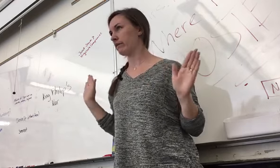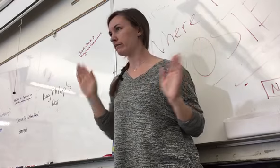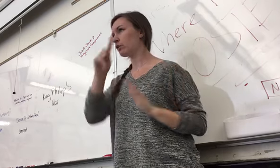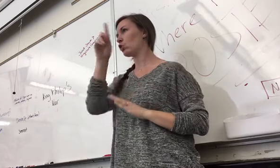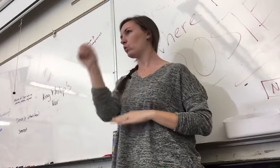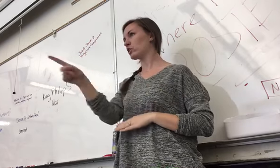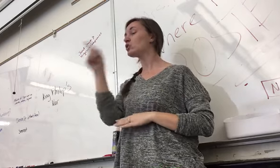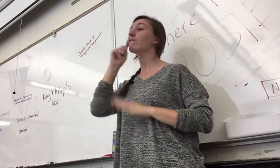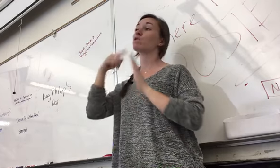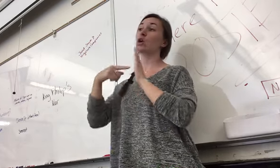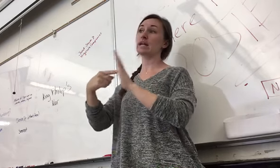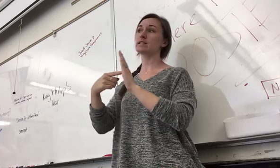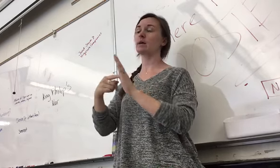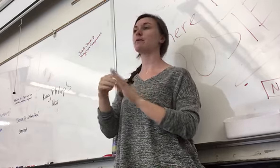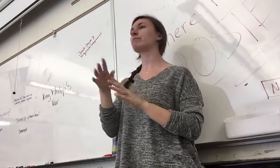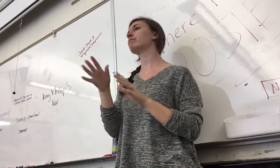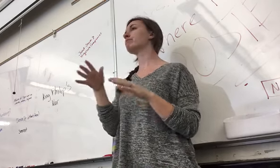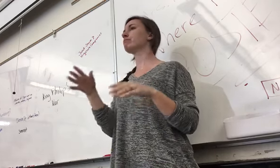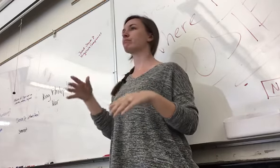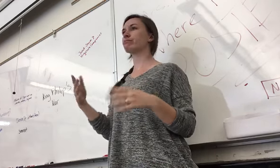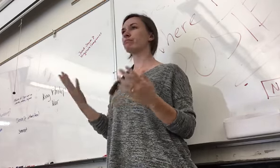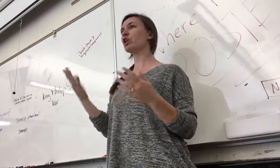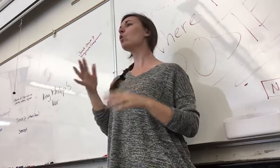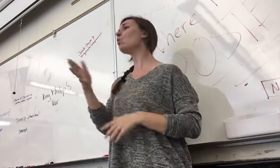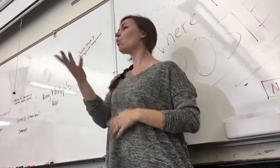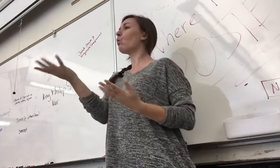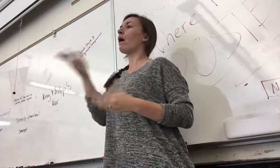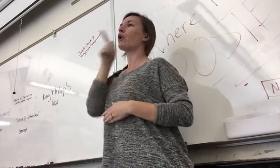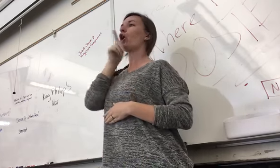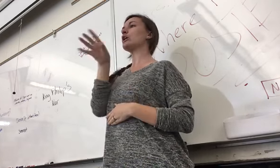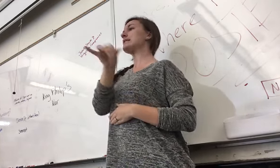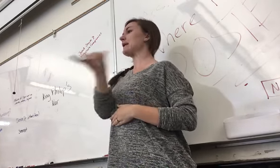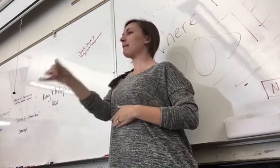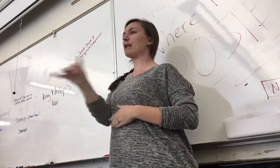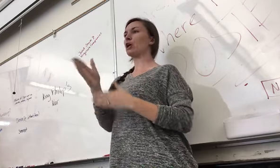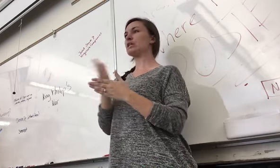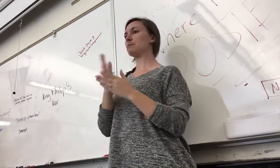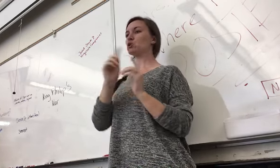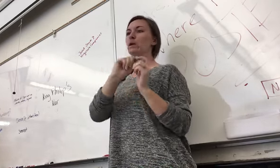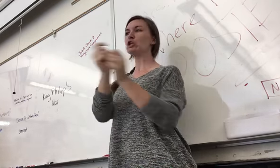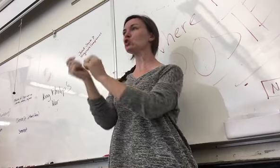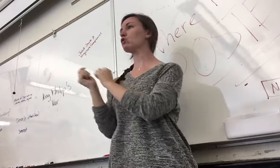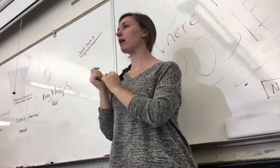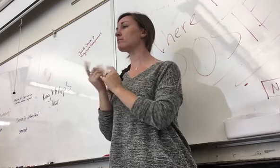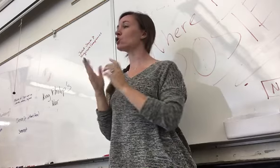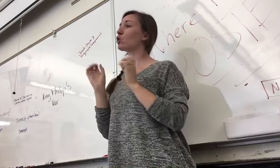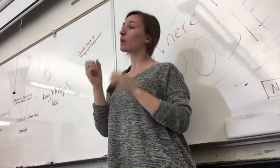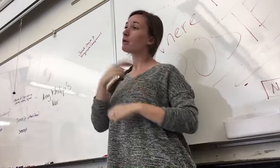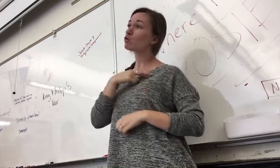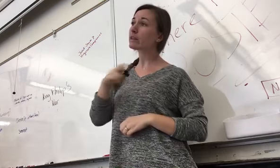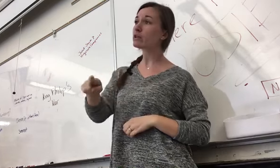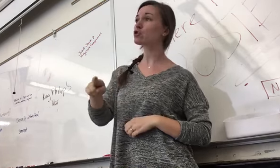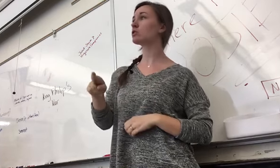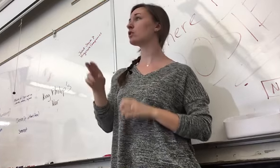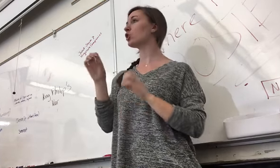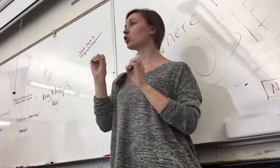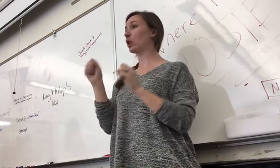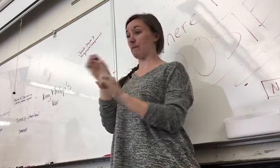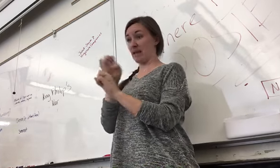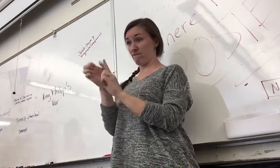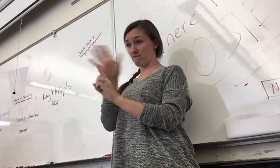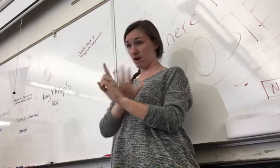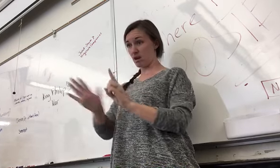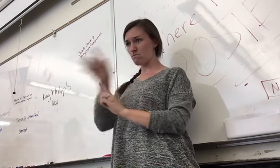for example, what are similarities between the tribes? So that's an idea of similarities in religion. Your whole environment revolves